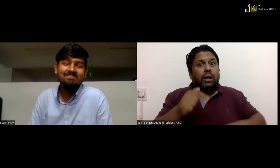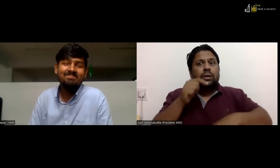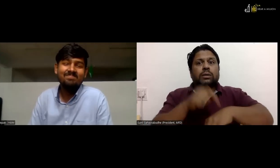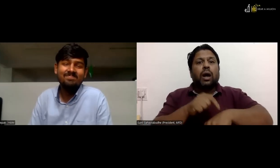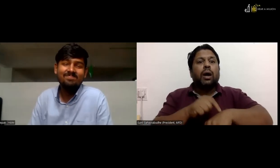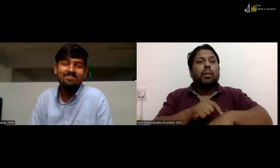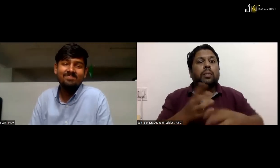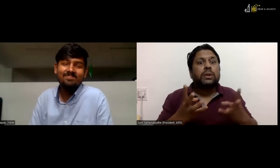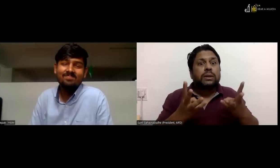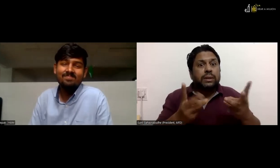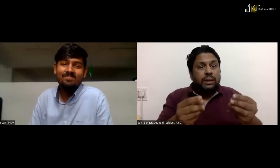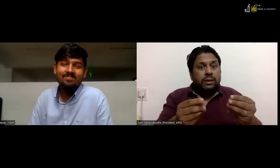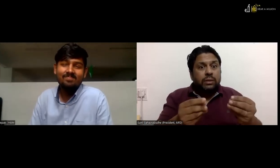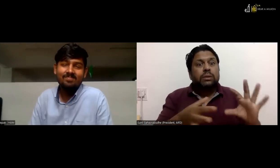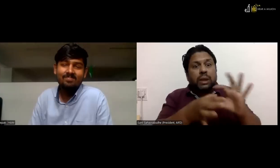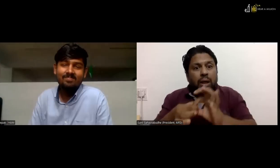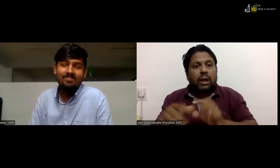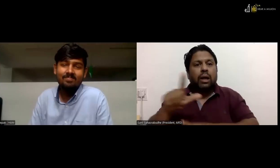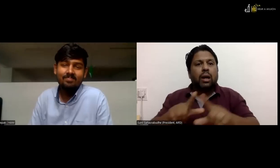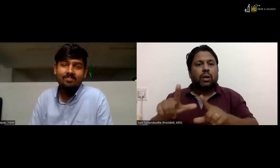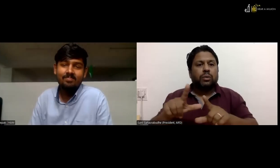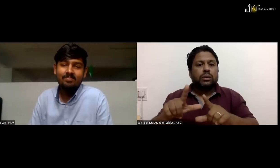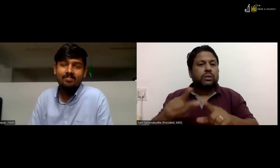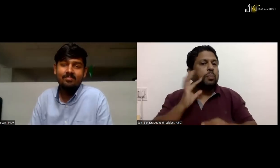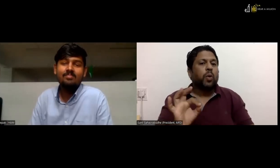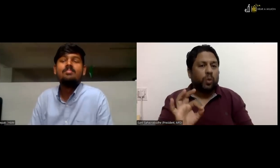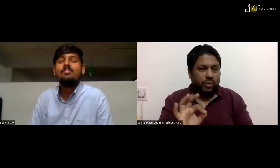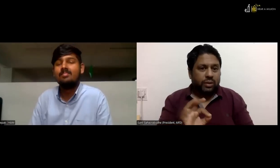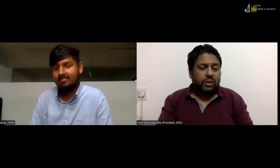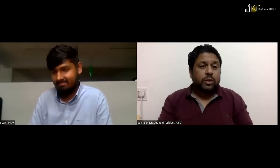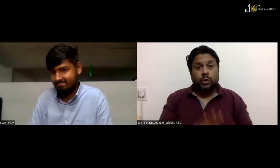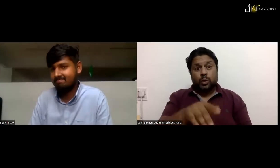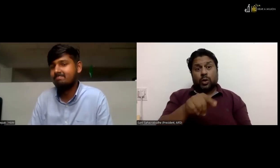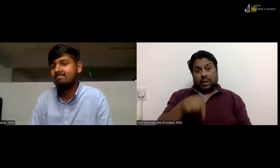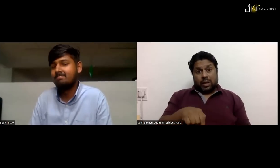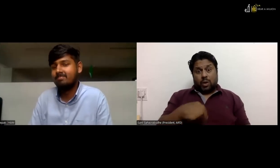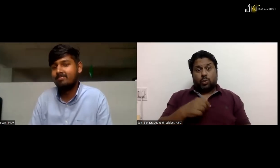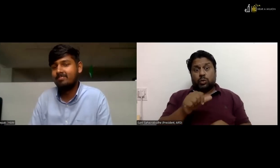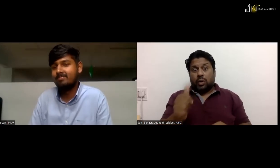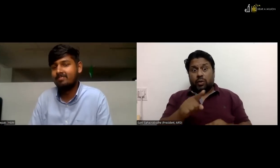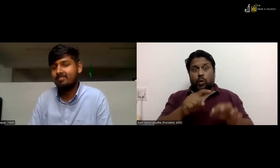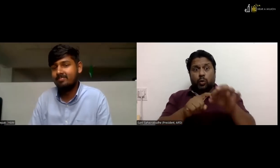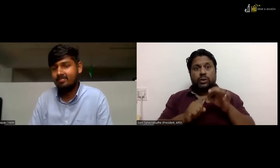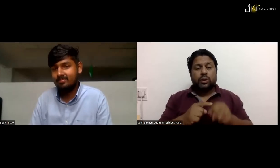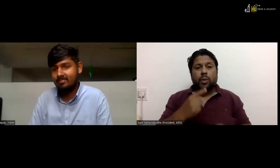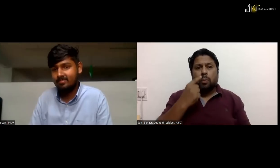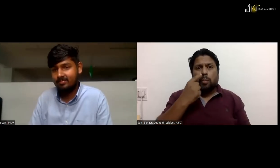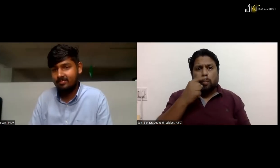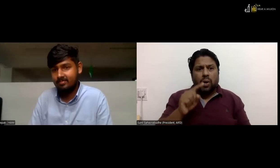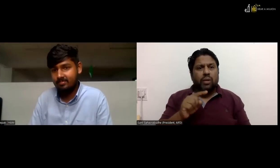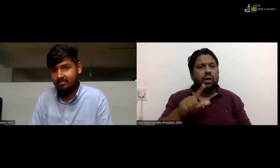sign language, and this is the time when we have to raise a word for our sign language into the